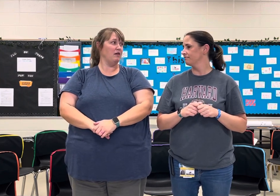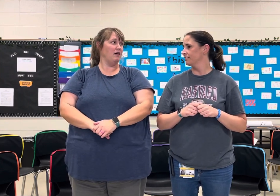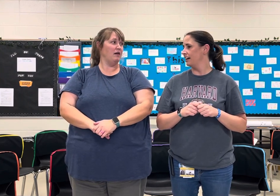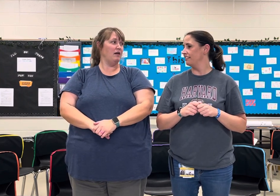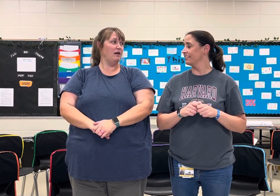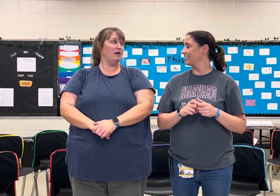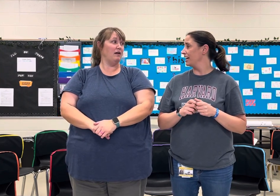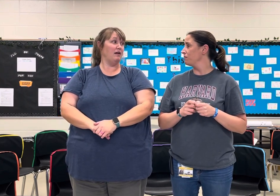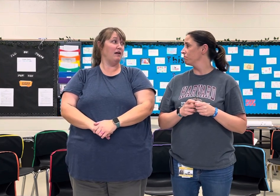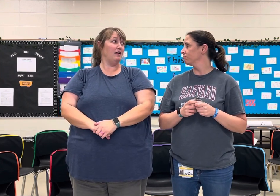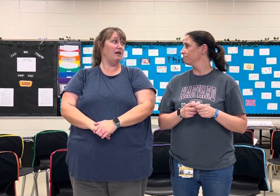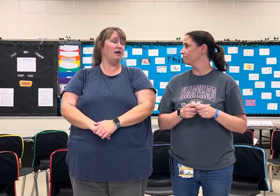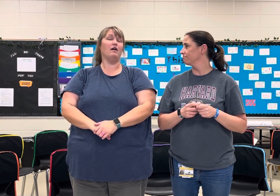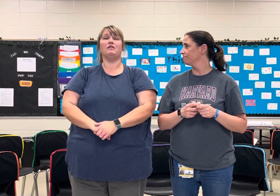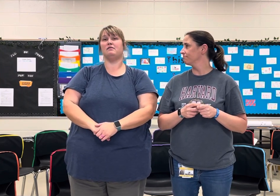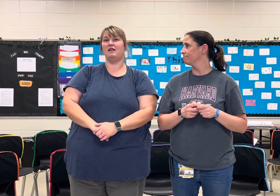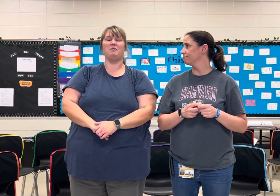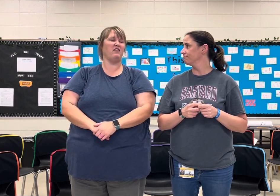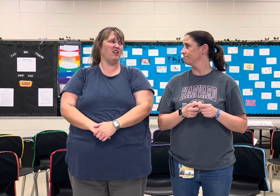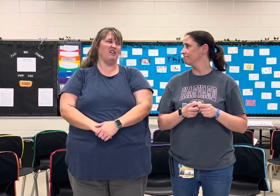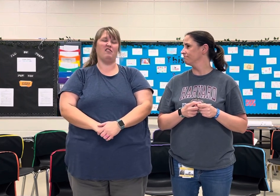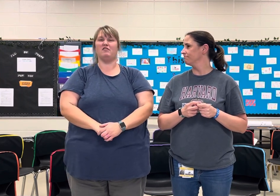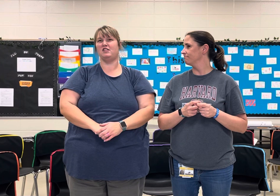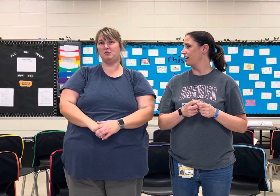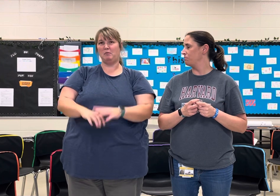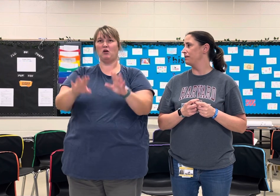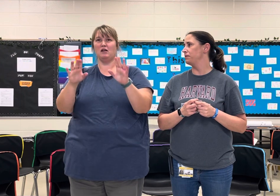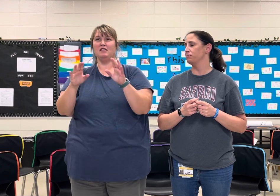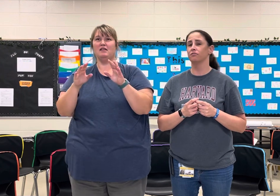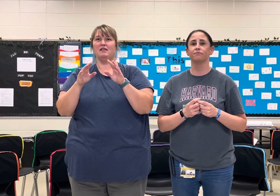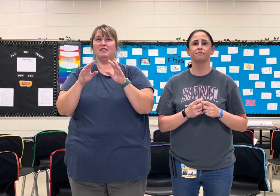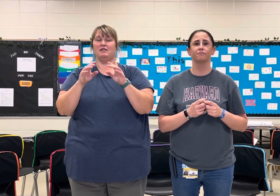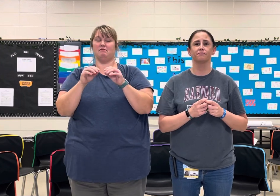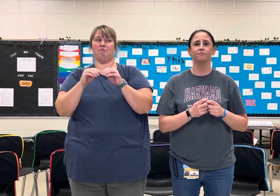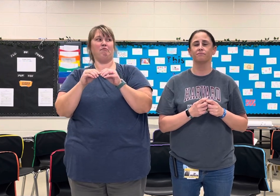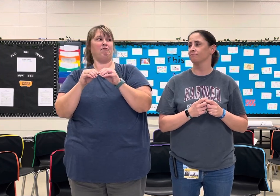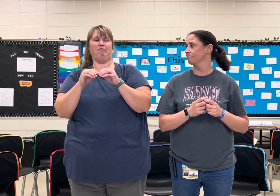I like the game. Oh, I'm not very good at punch teach I me. bite people.